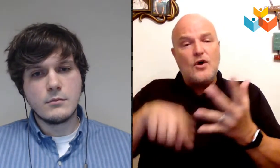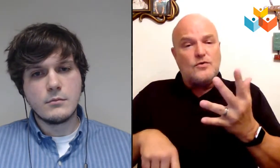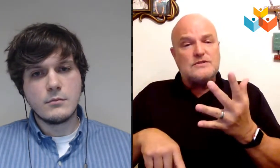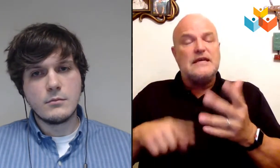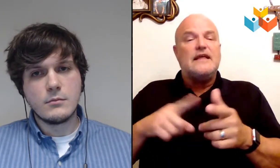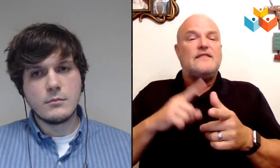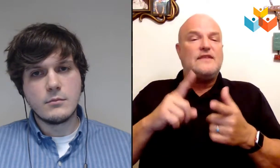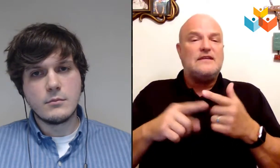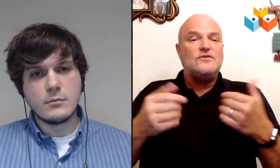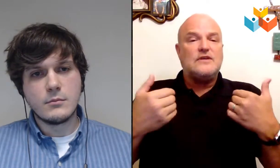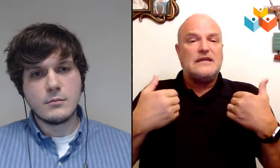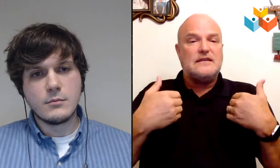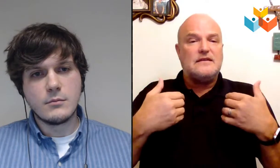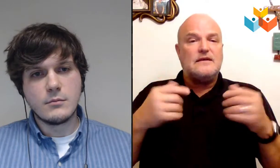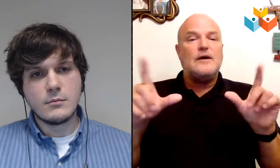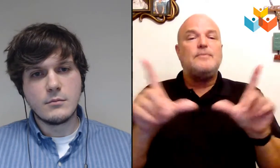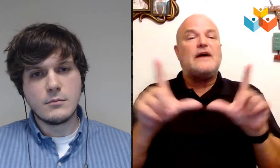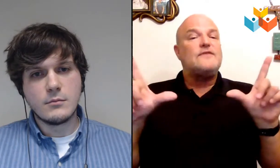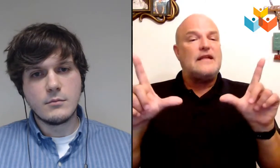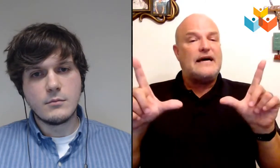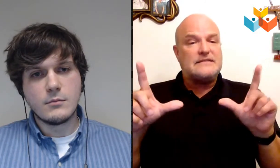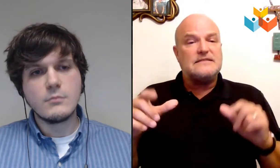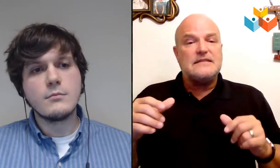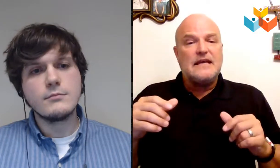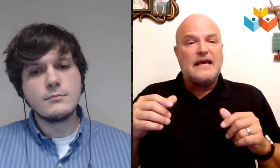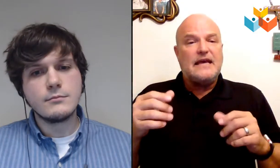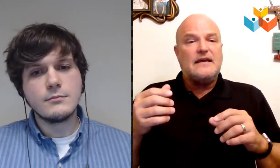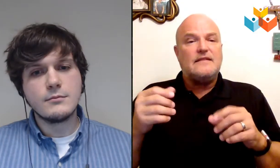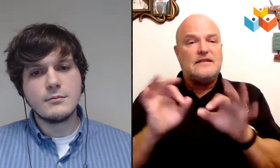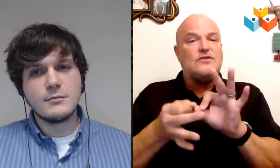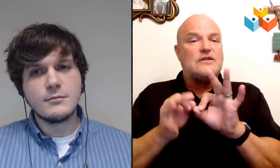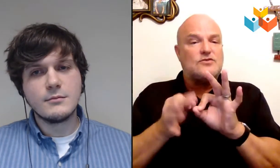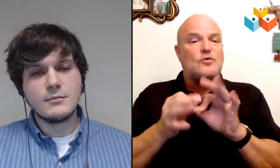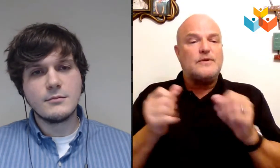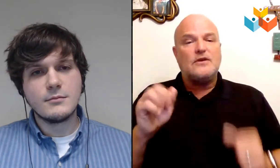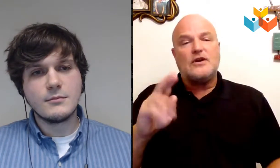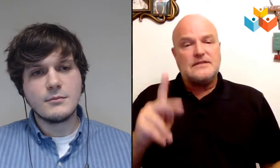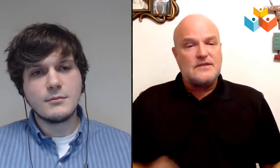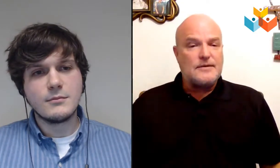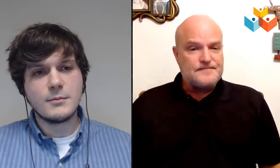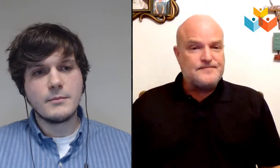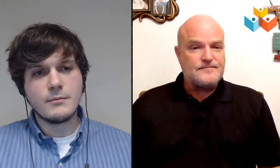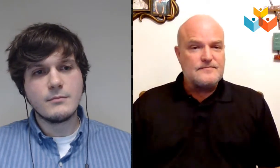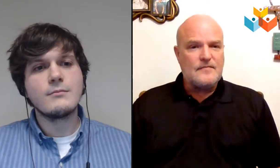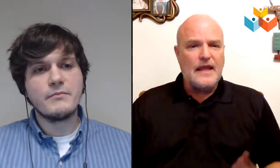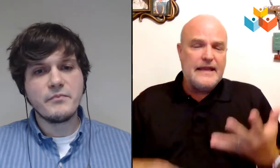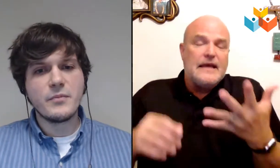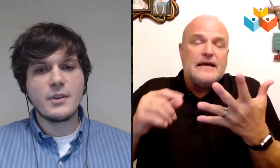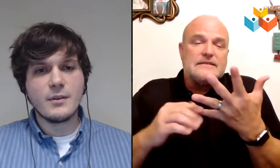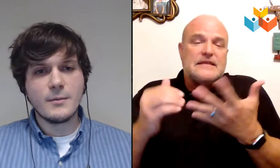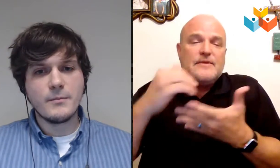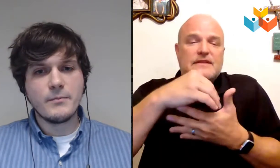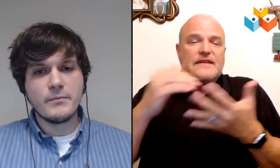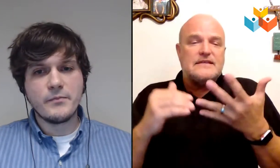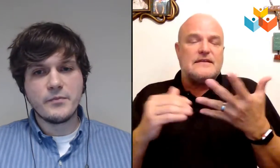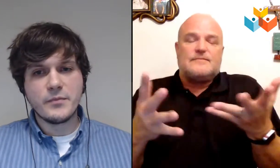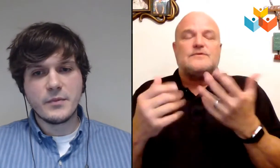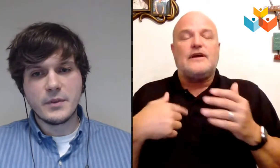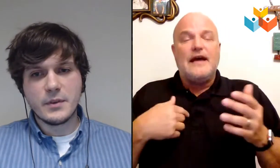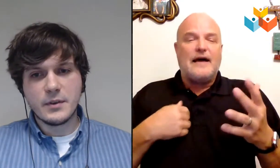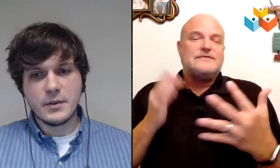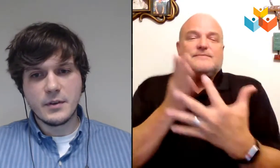of those, then you can apply for a license and then you can interpret in Arkansas. And some of the